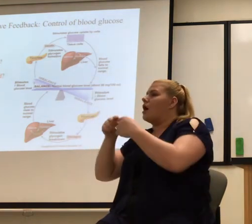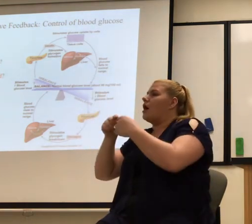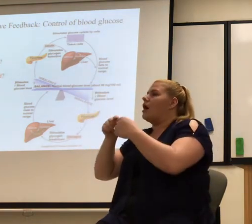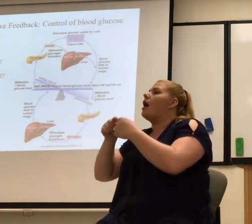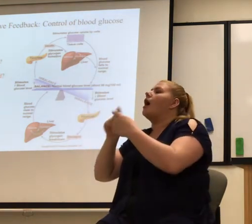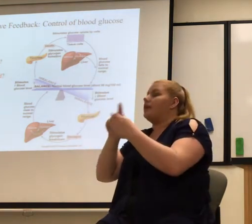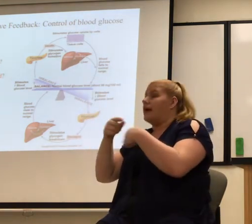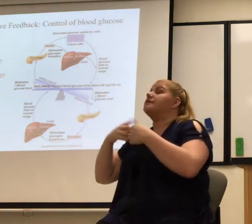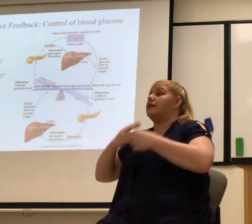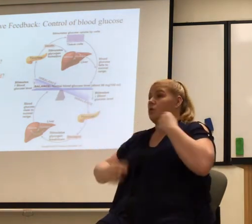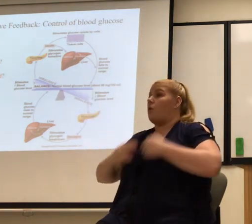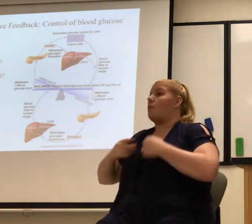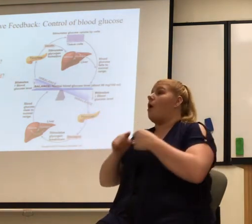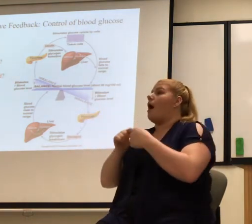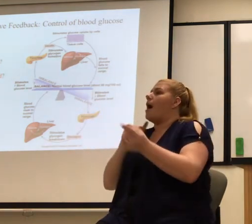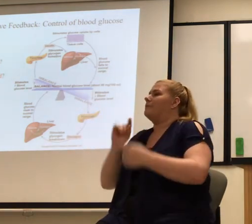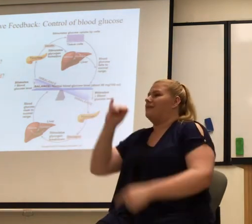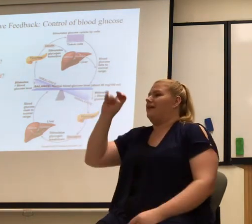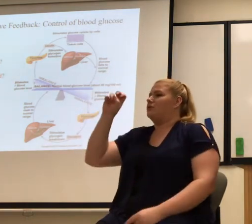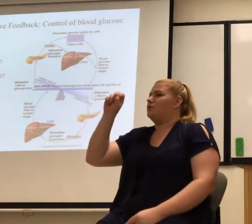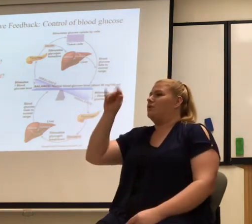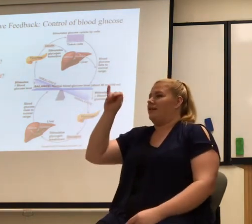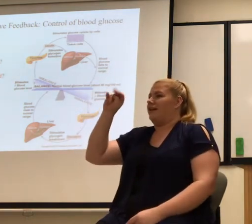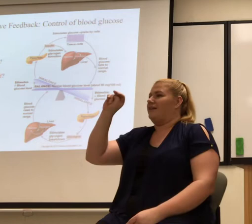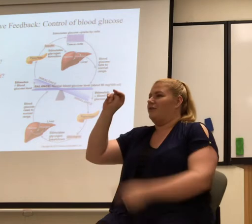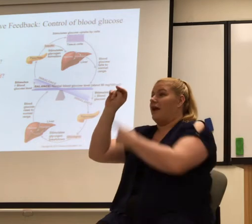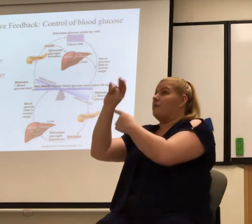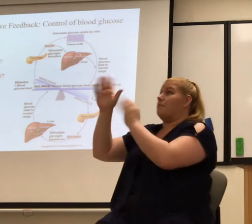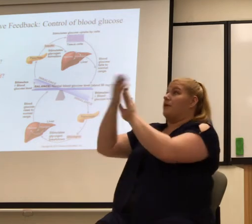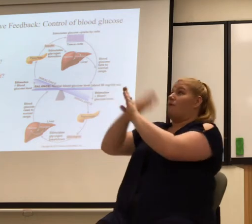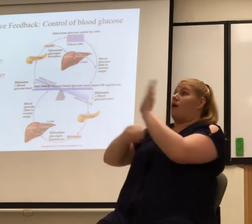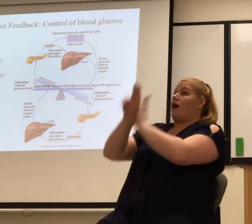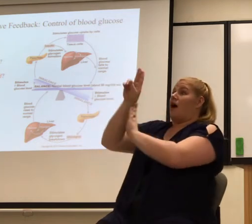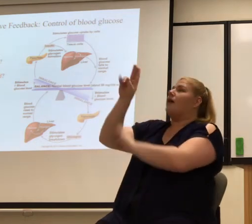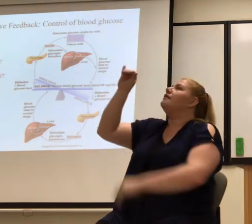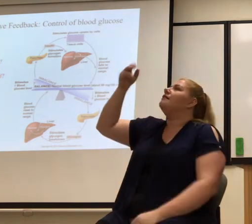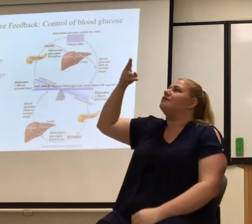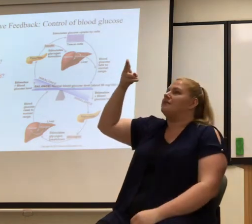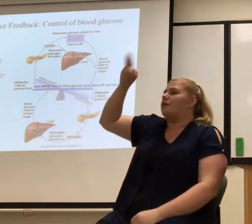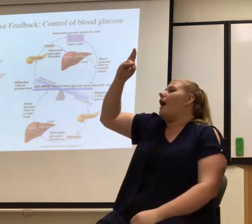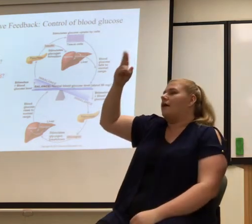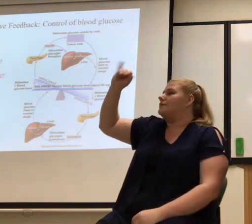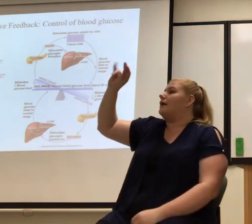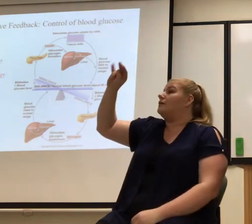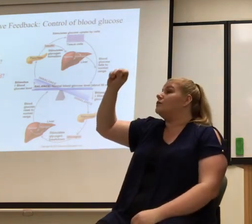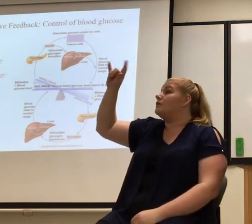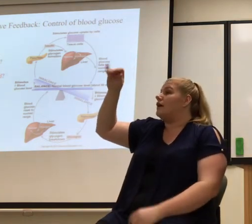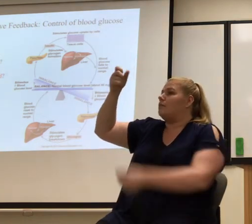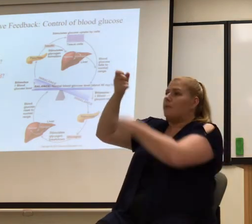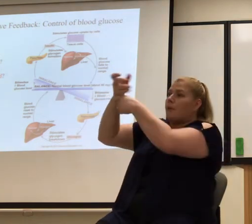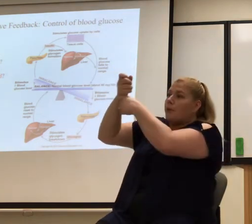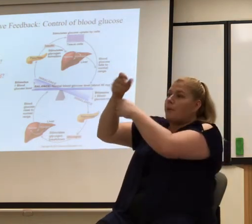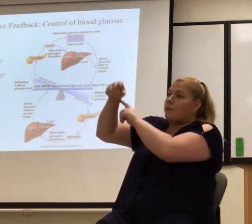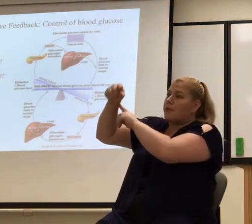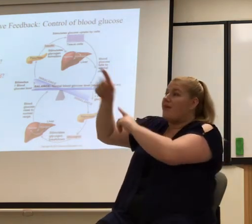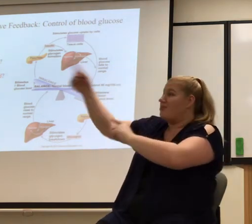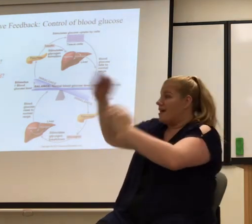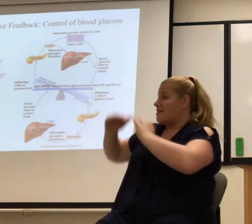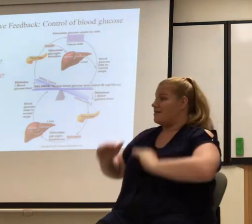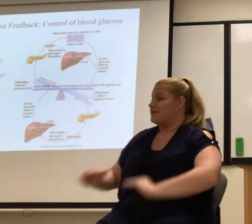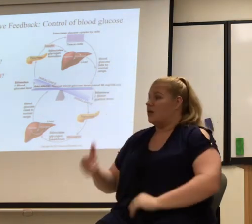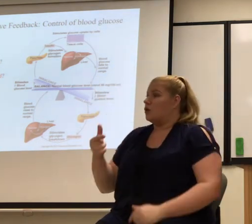I need sugar for my jog, for energy. So glucagon gets secreted, and it taps my